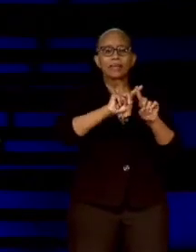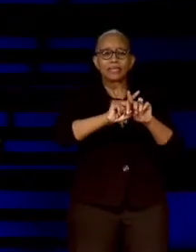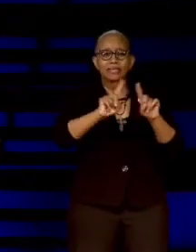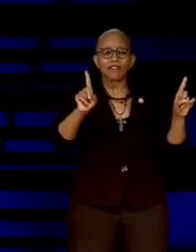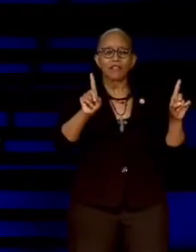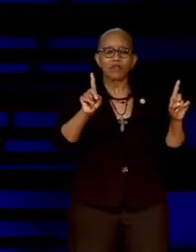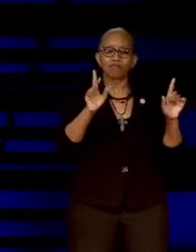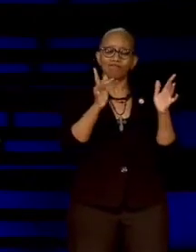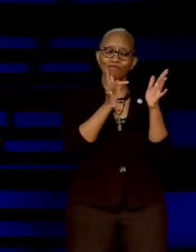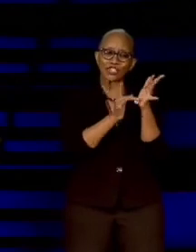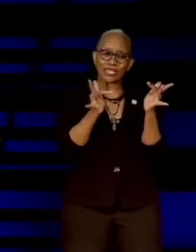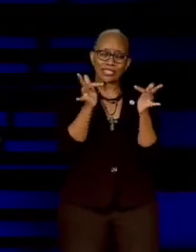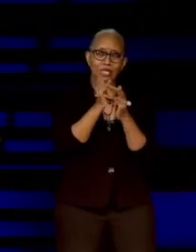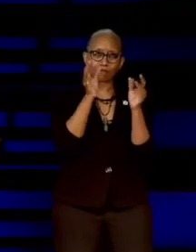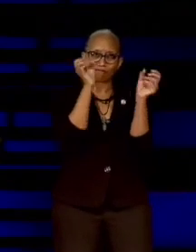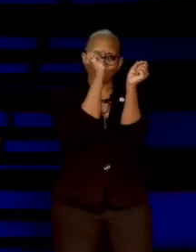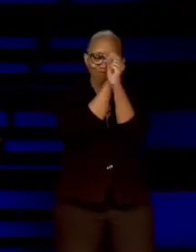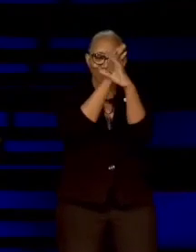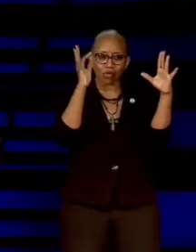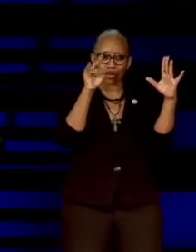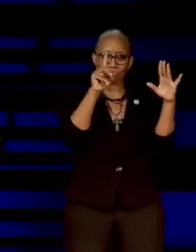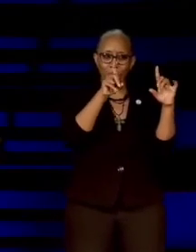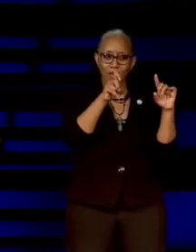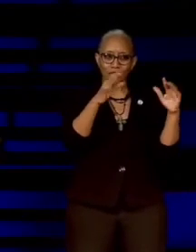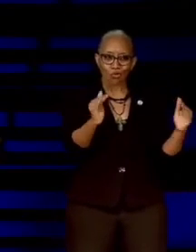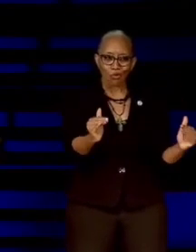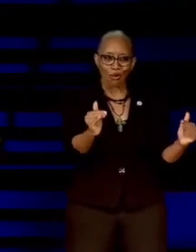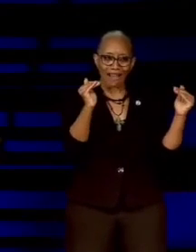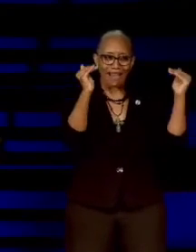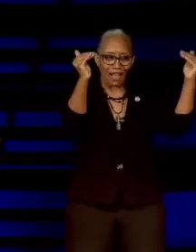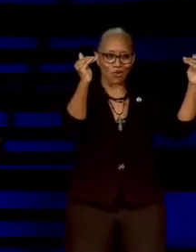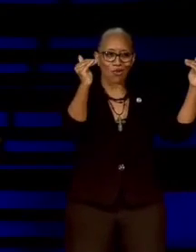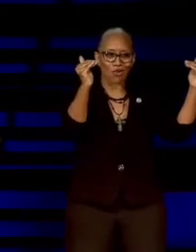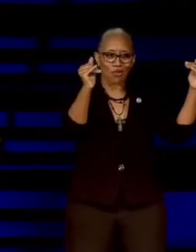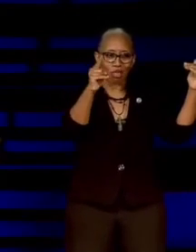of Jesus, you're going to have to go higher in God.